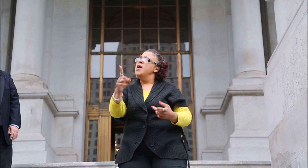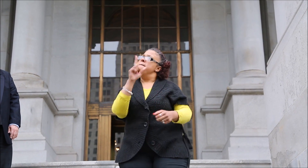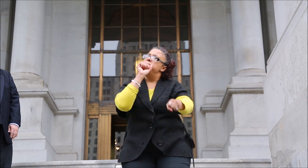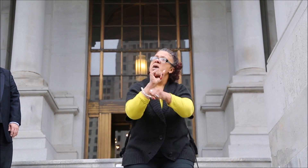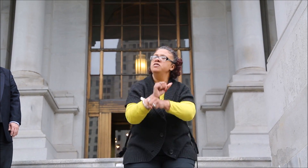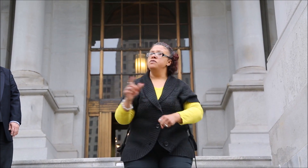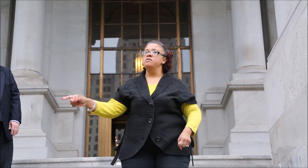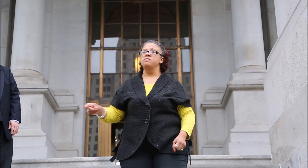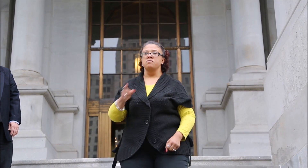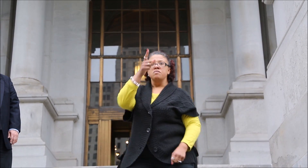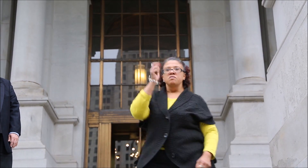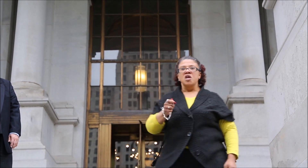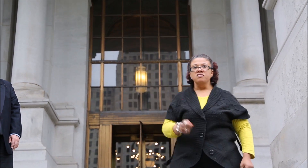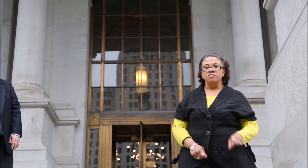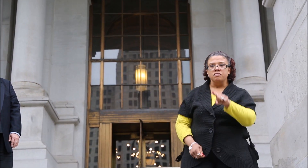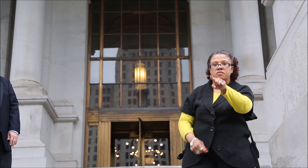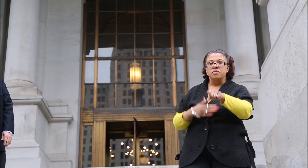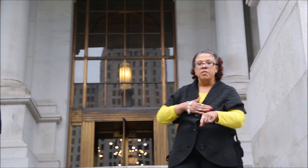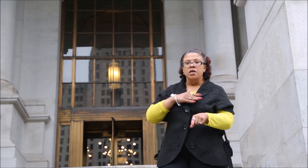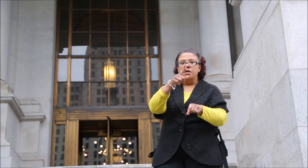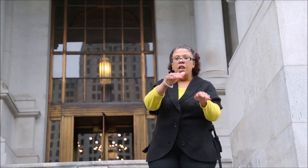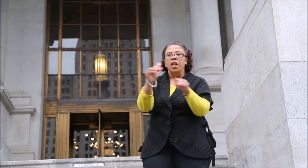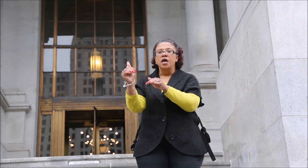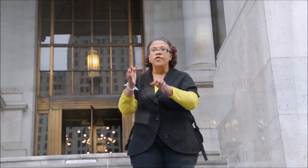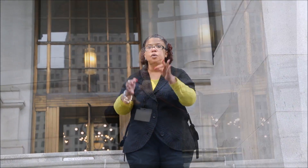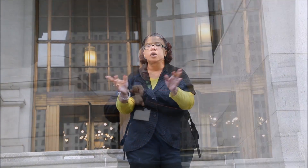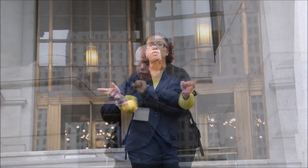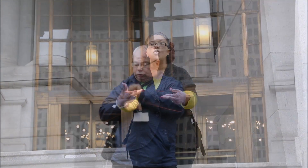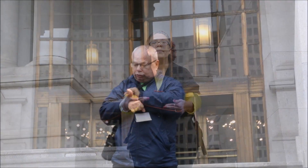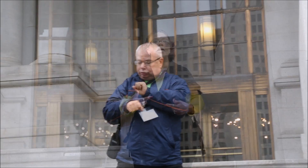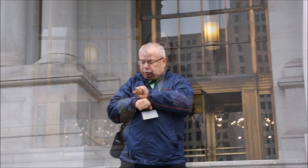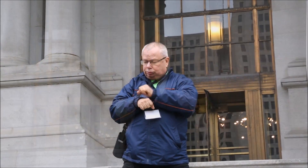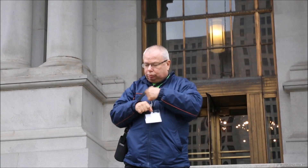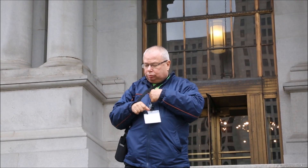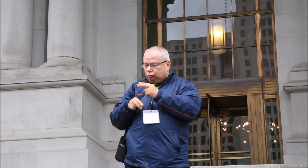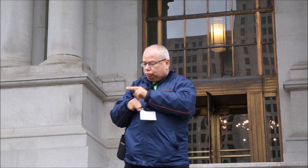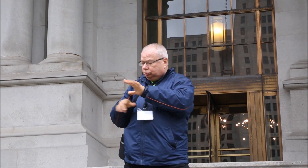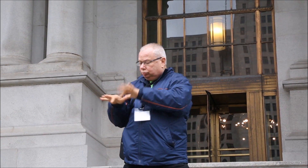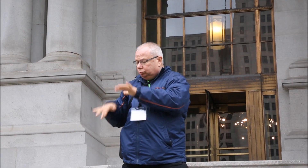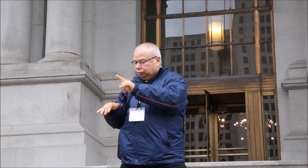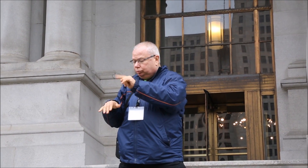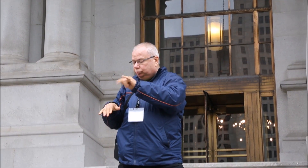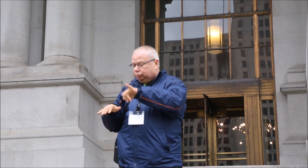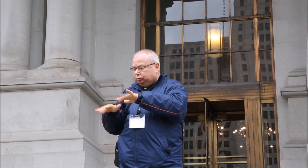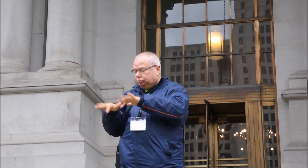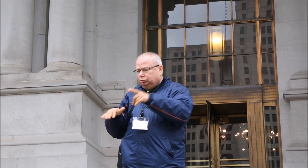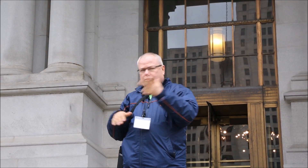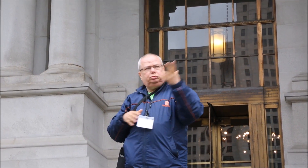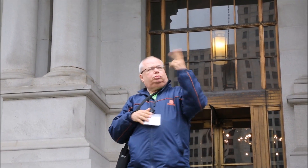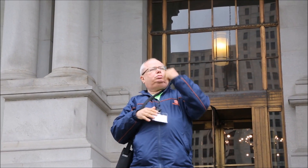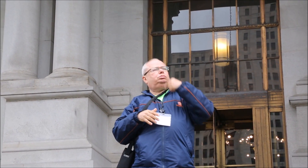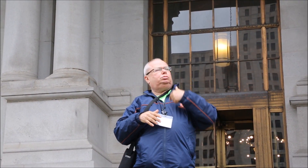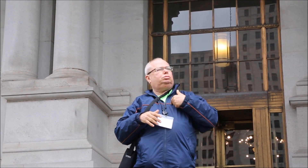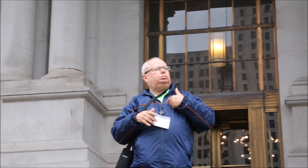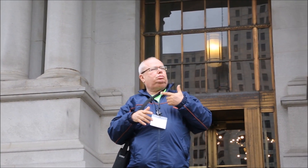there, you know, because of so much blood loss, I wasn't quite in my right mind. I wasn't really able to understand clearly. I was already kind of nervous, and I had